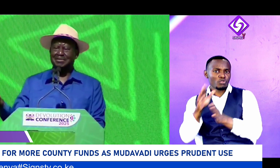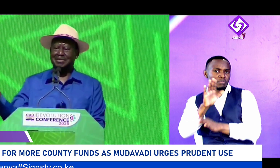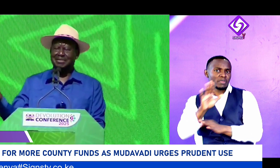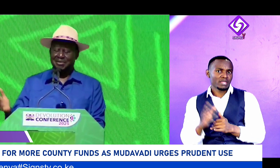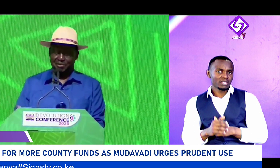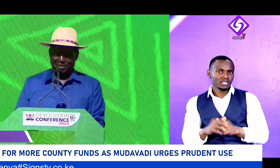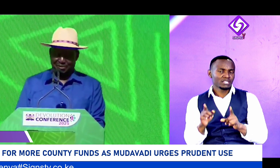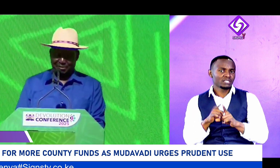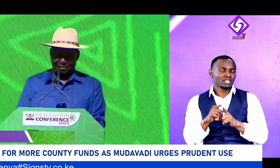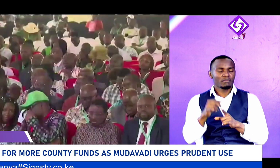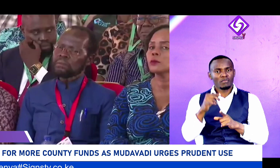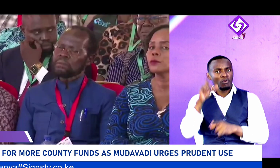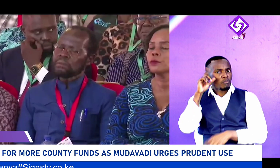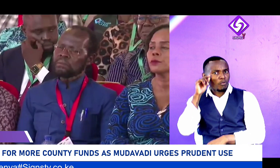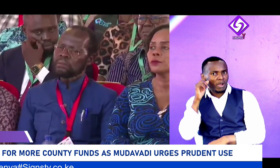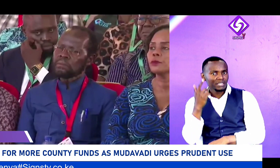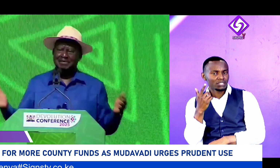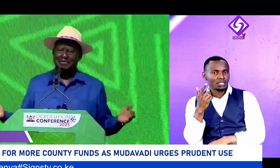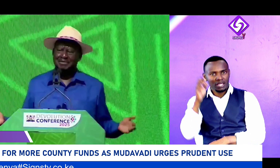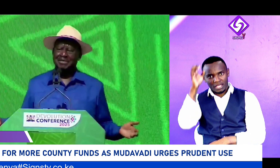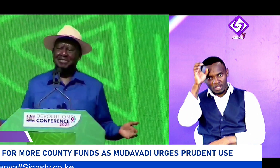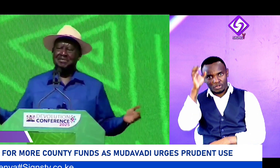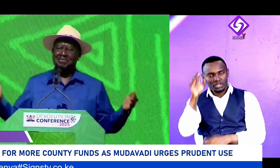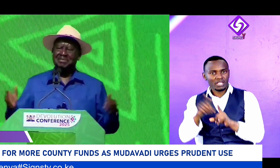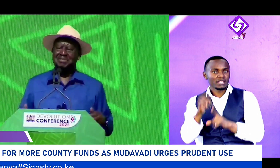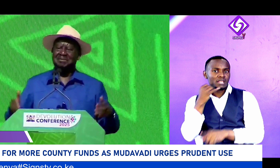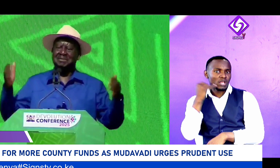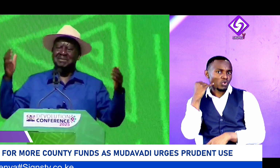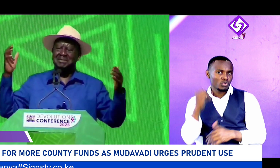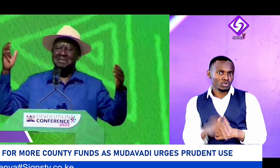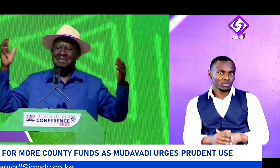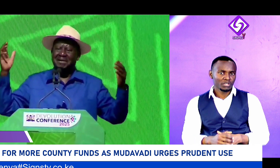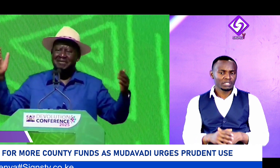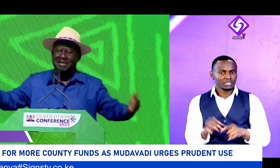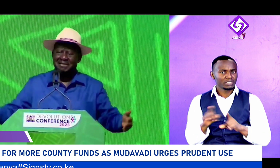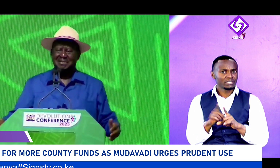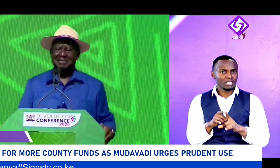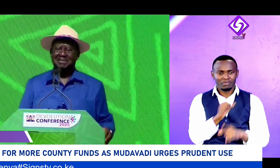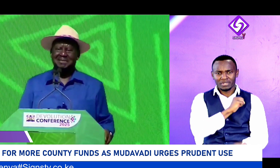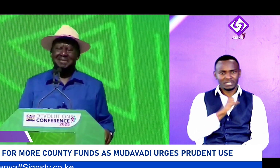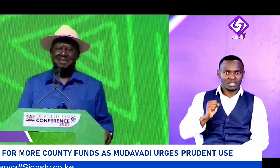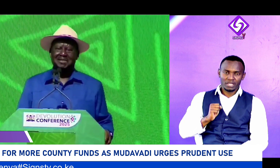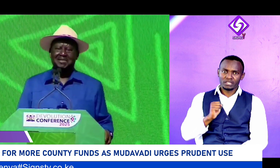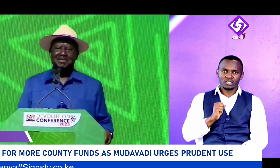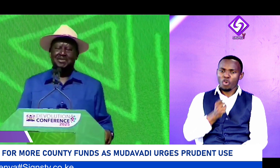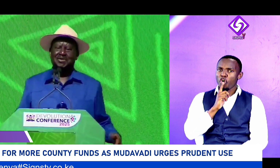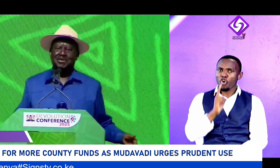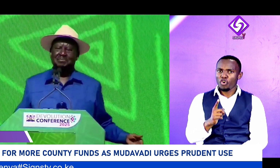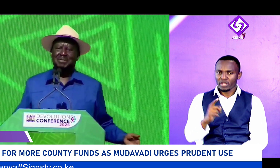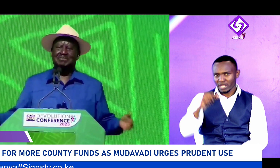Eldoret, Nakuru, and so on. It is unnecessary for Senate to be summoning governors to go to appear